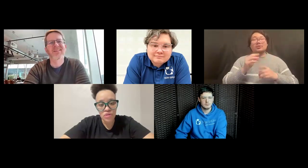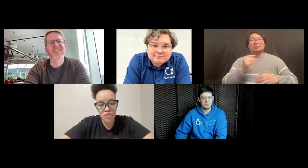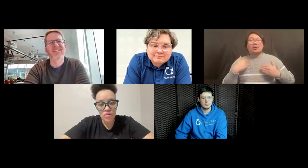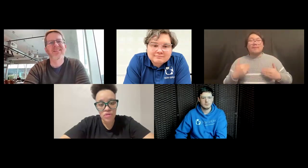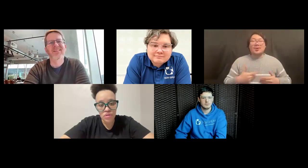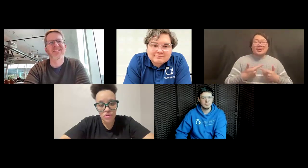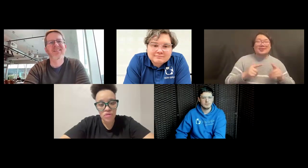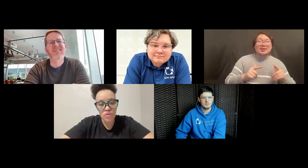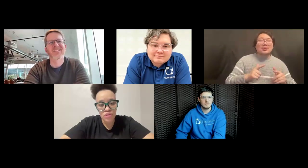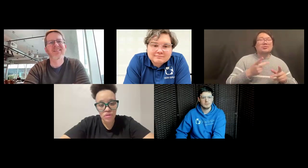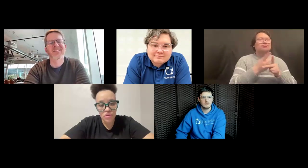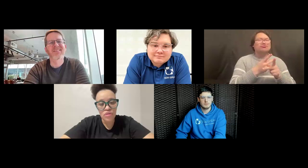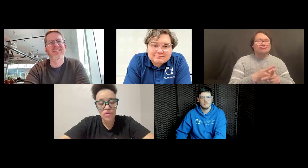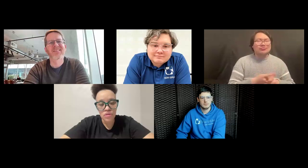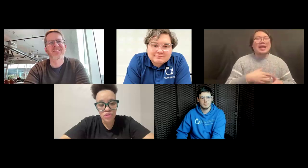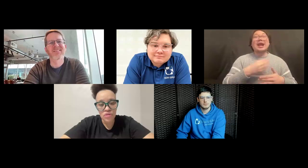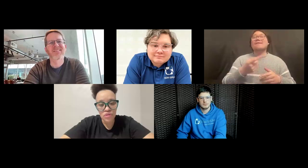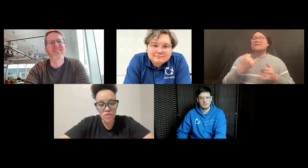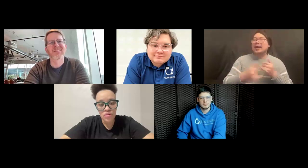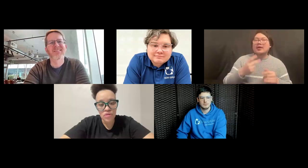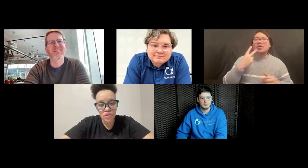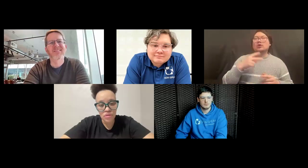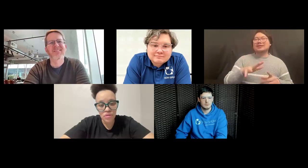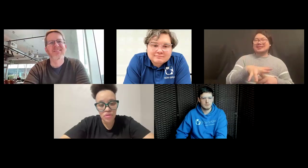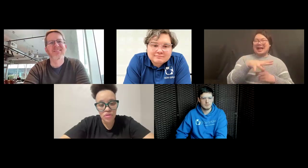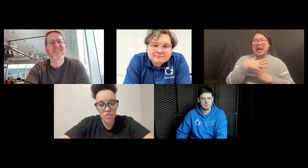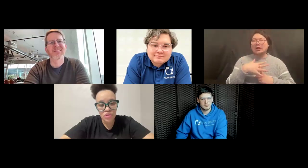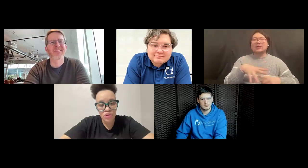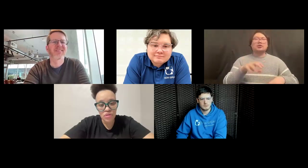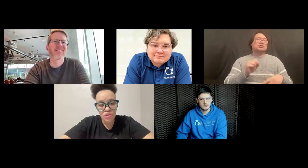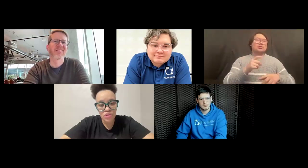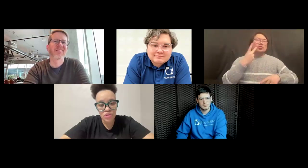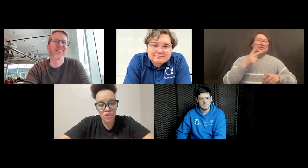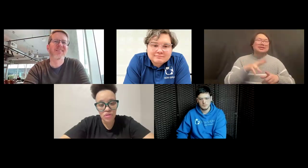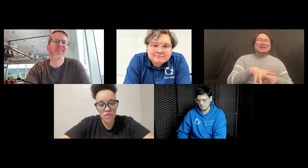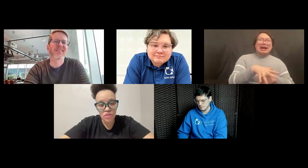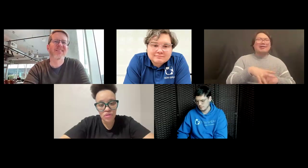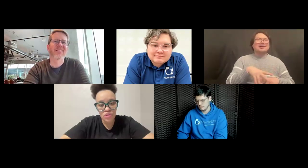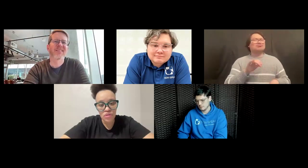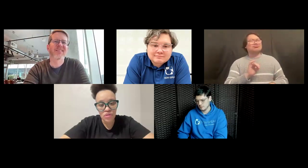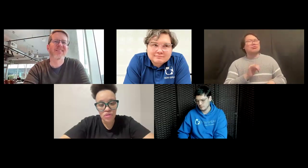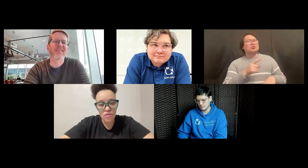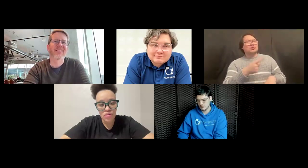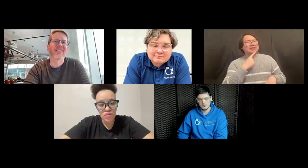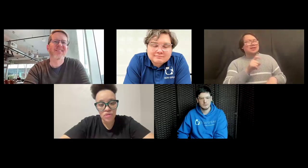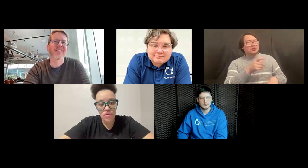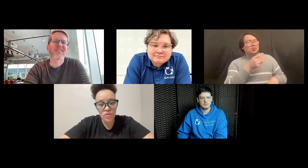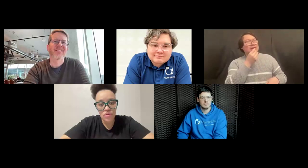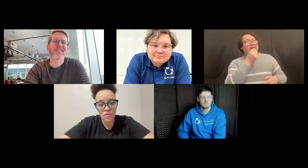to see the facial expressions and the body language and to be able to figure out, lastly, is the context and